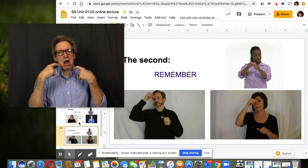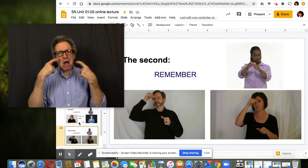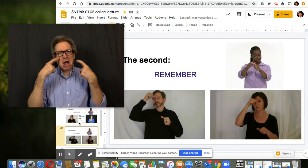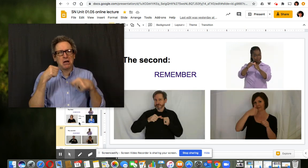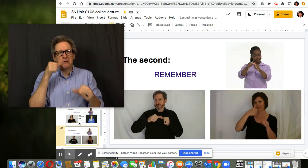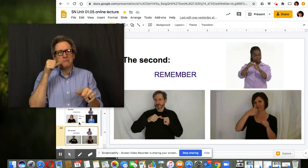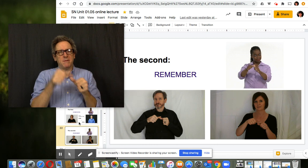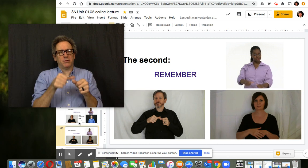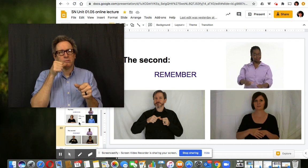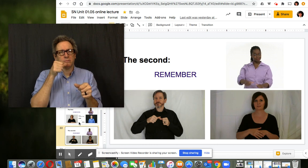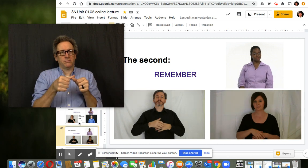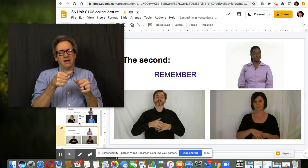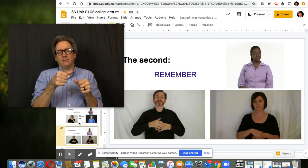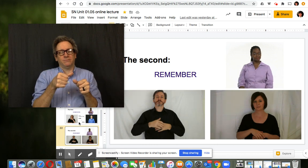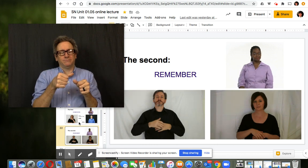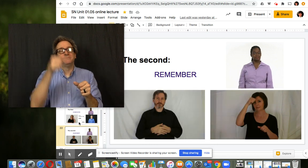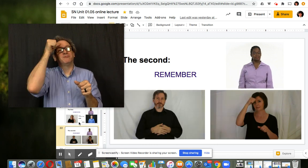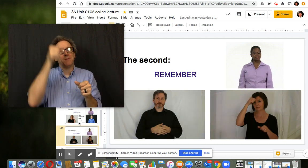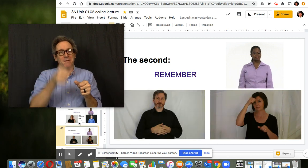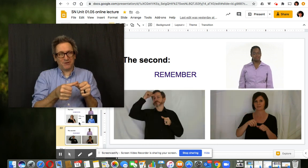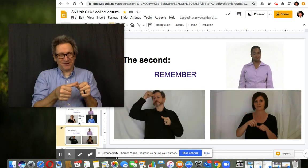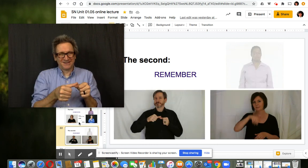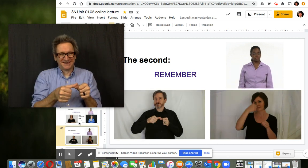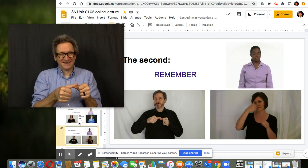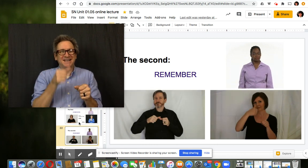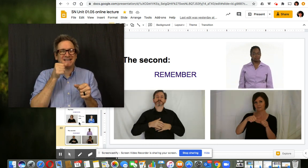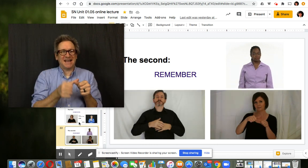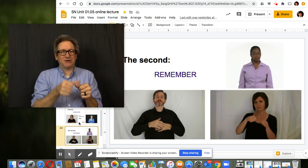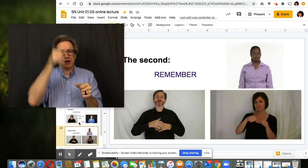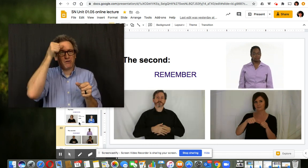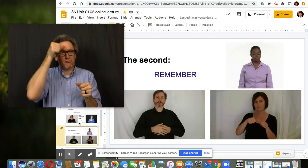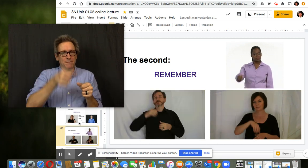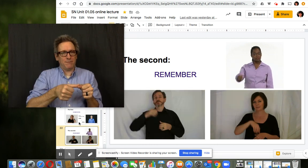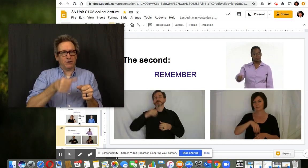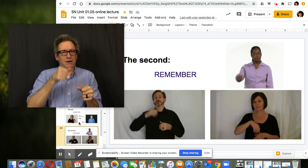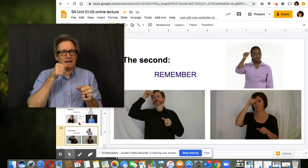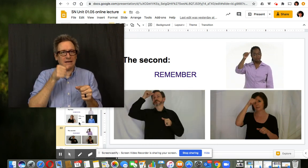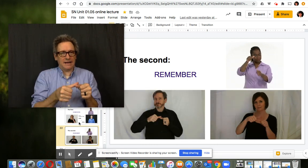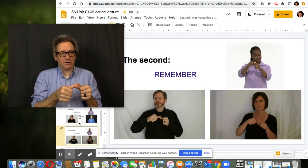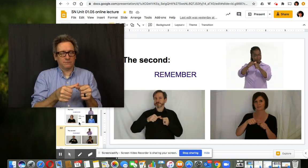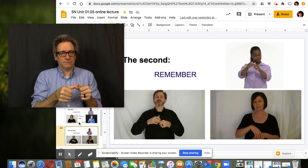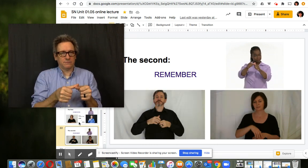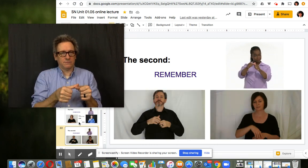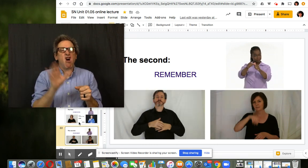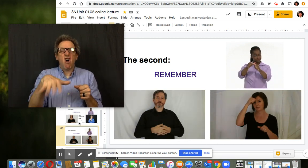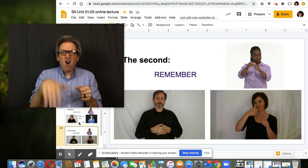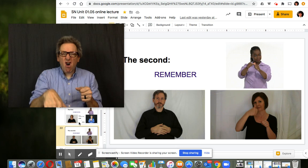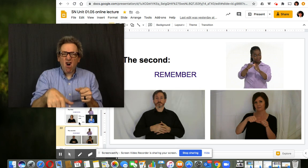me cry. Remember. Oh, remember. Letter. Remember letter.